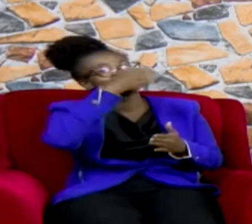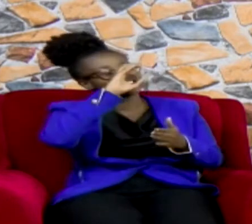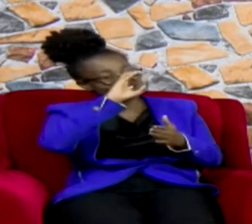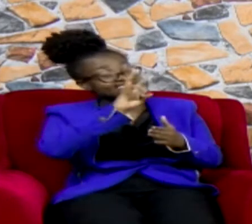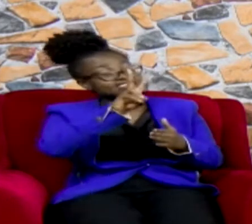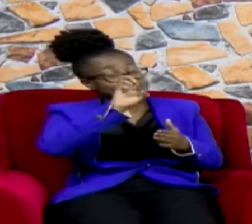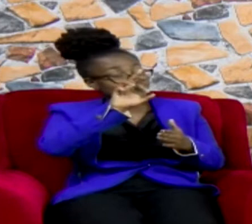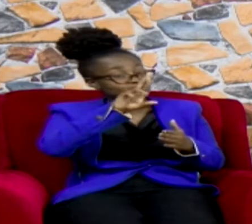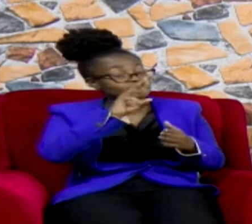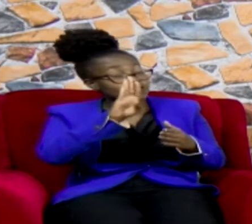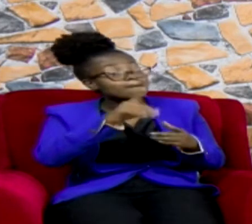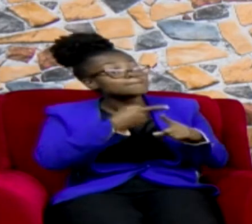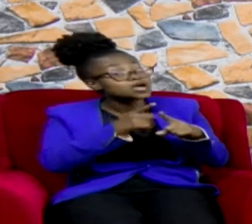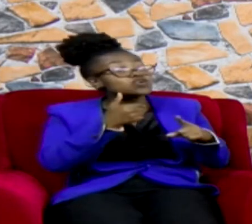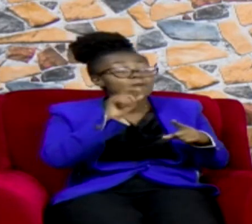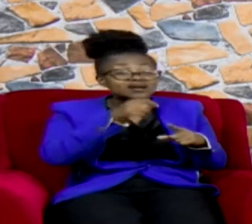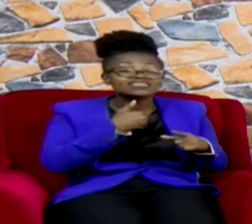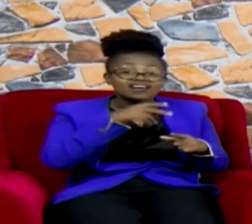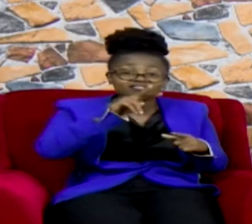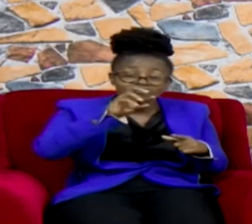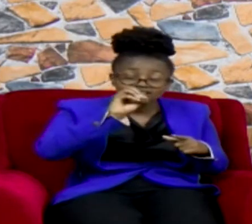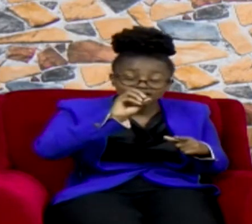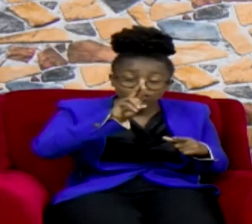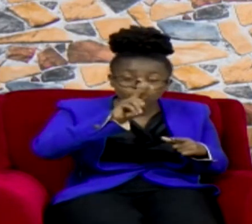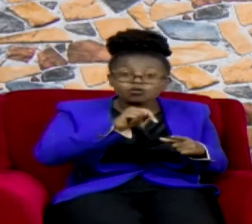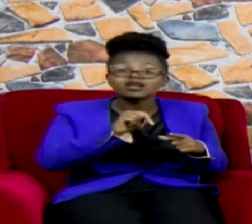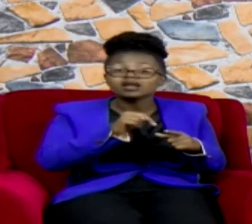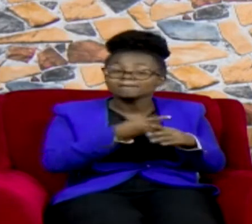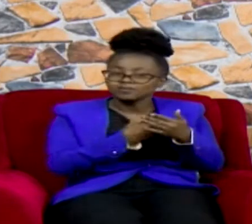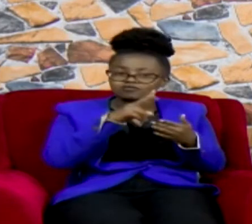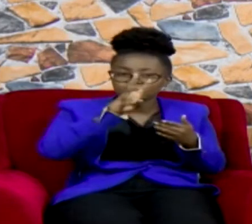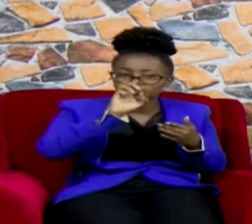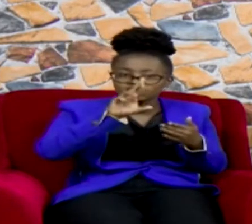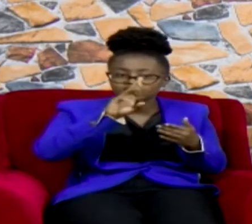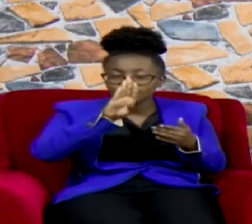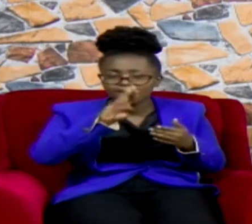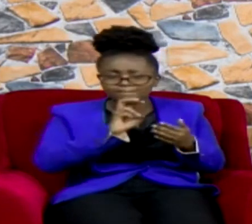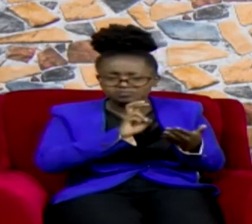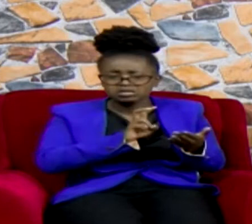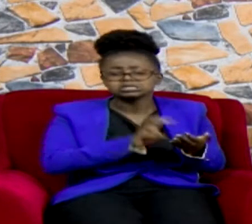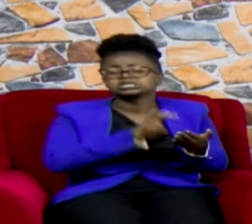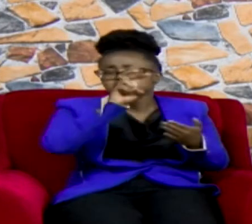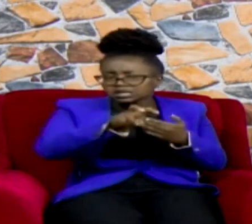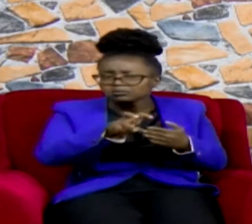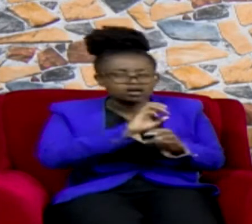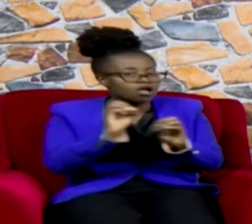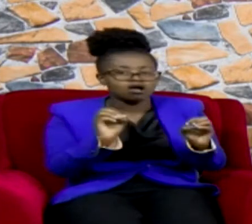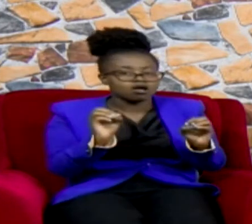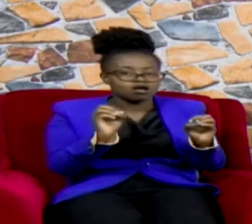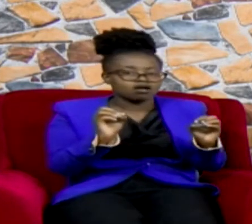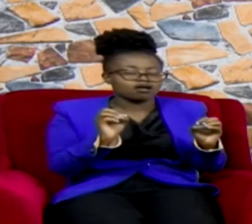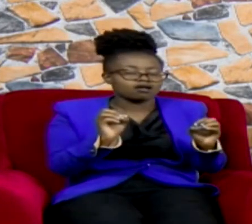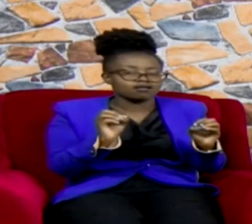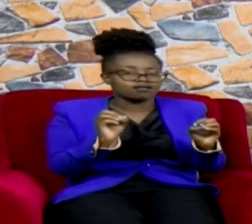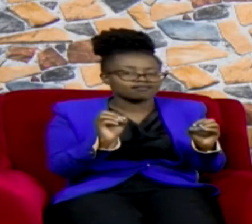Okay. But you must acquire the noun before you go to the verb. Okay. Yes. So don't skip nouns and then you go to the verbs.